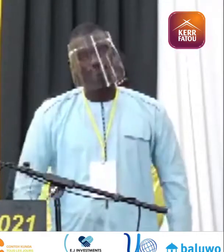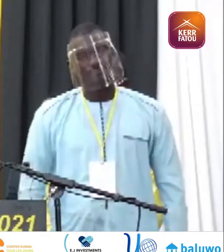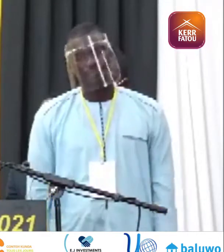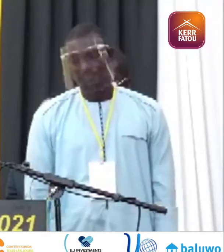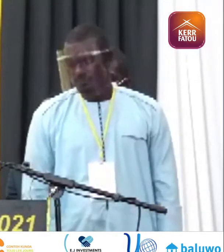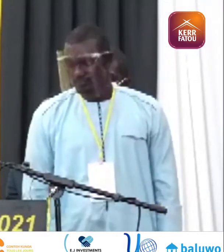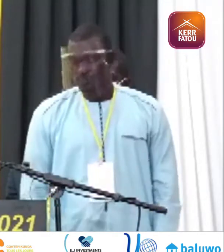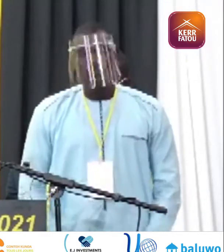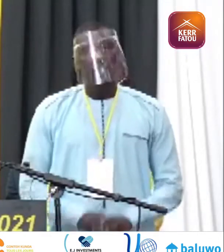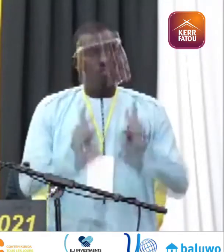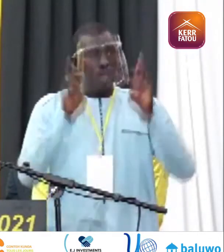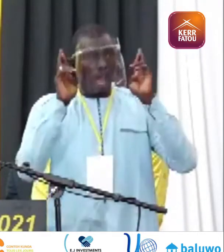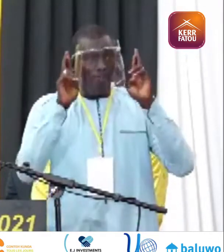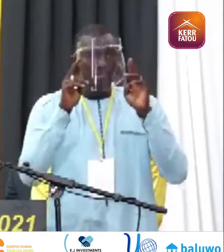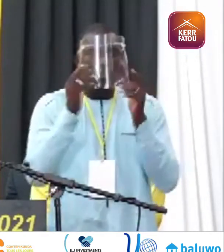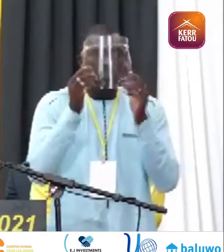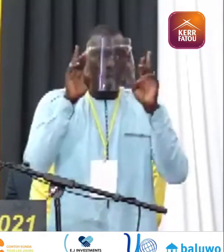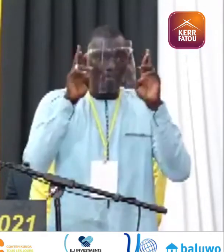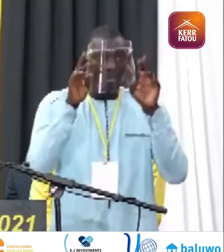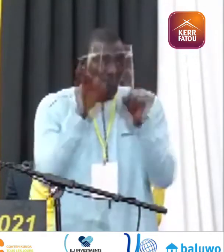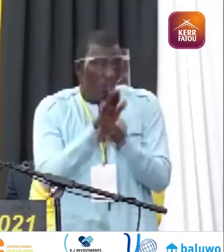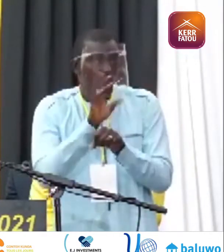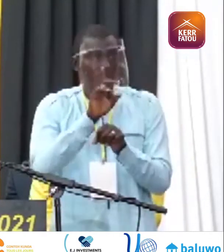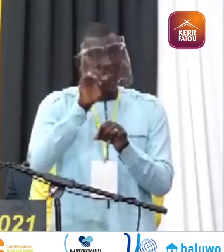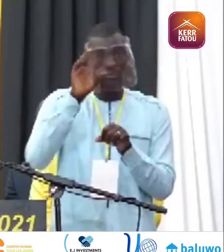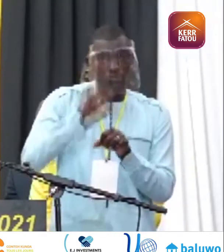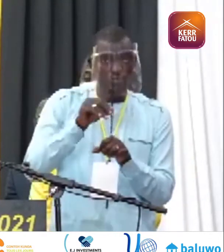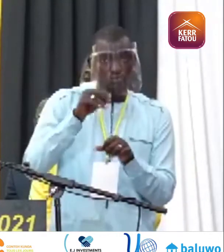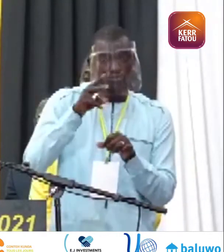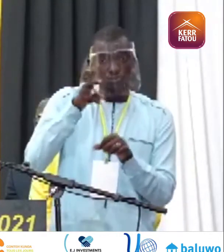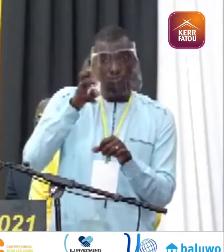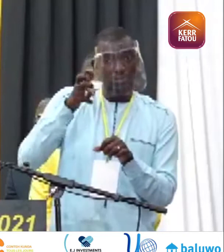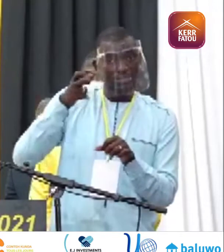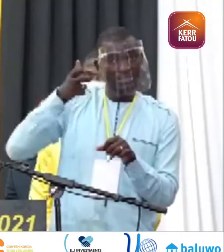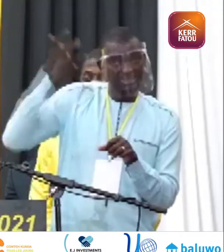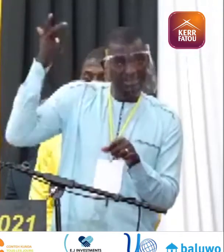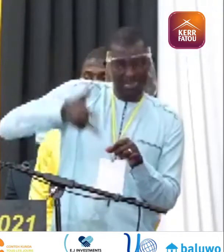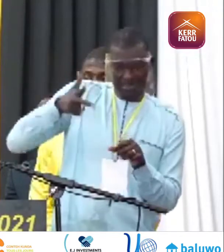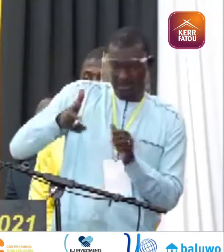what has been done in 2018